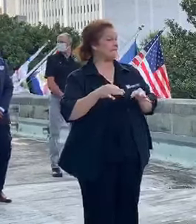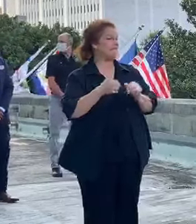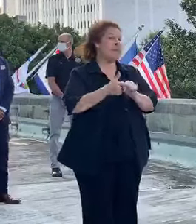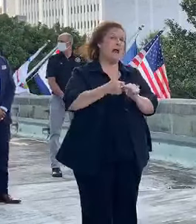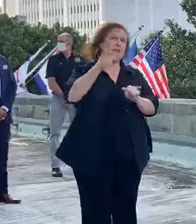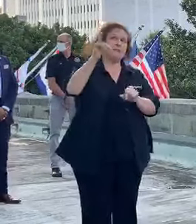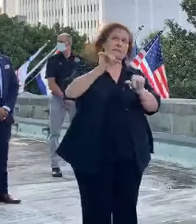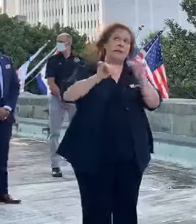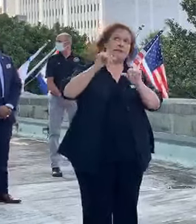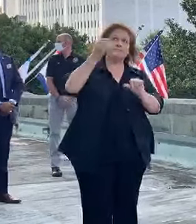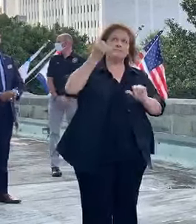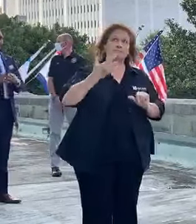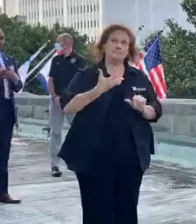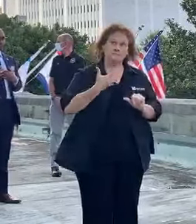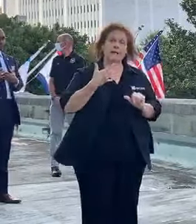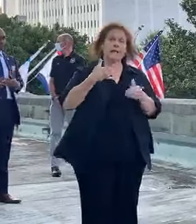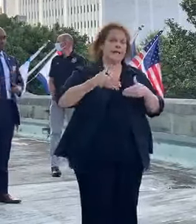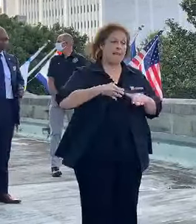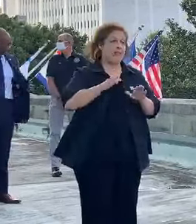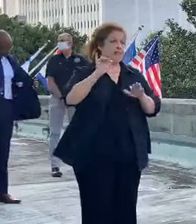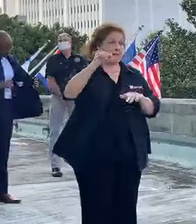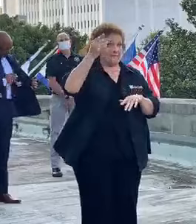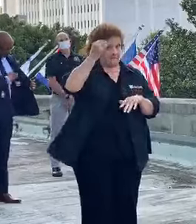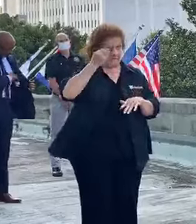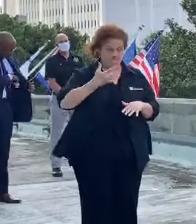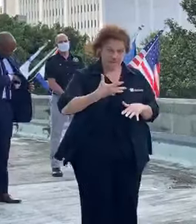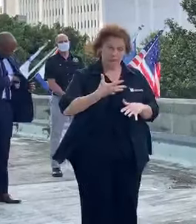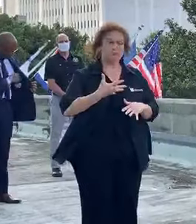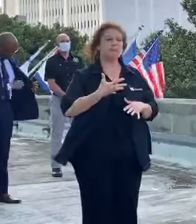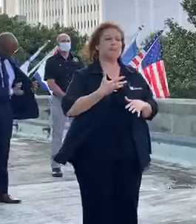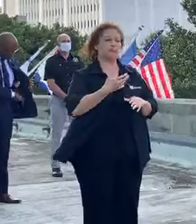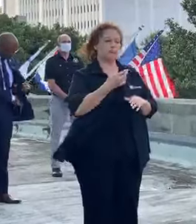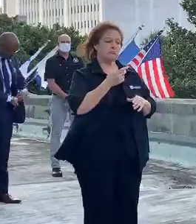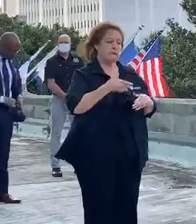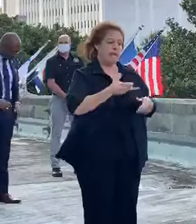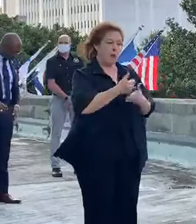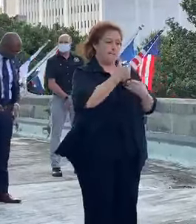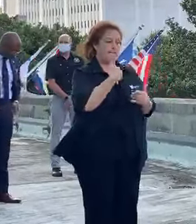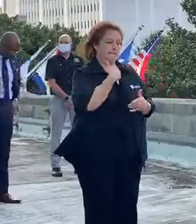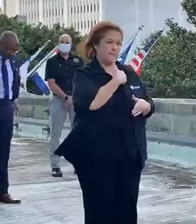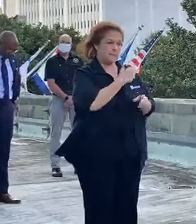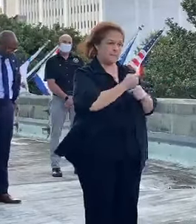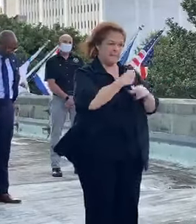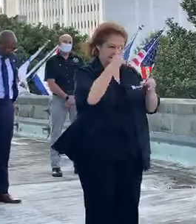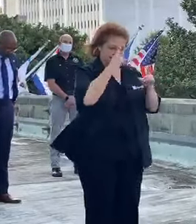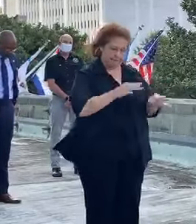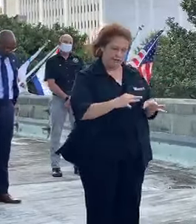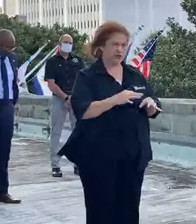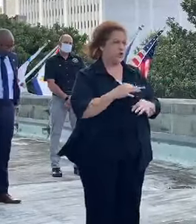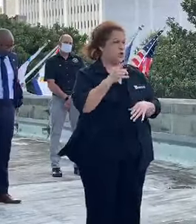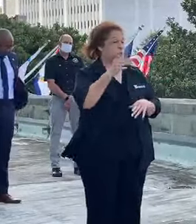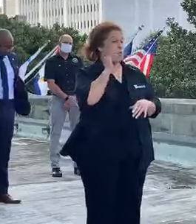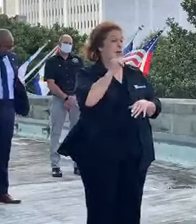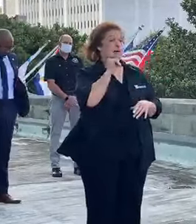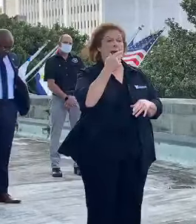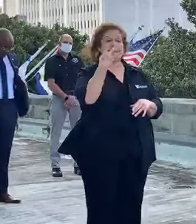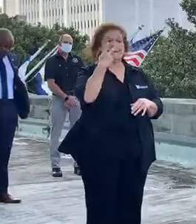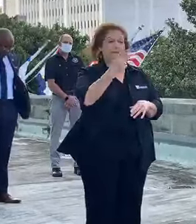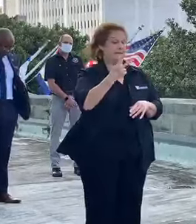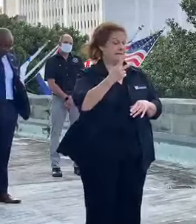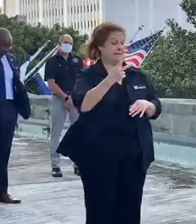science, let that data drive us. You will not see a date on the next